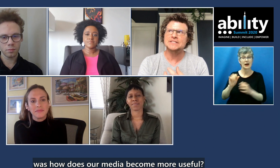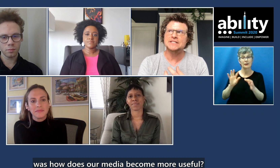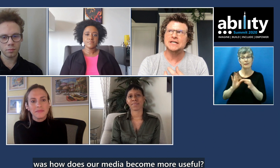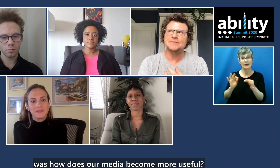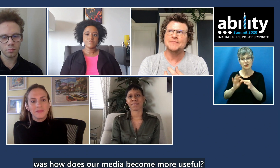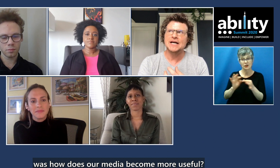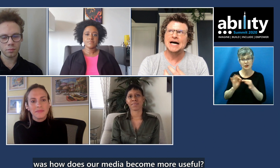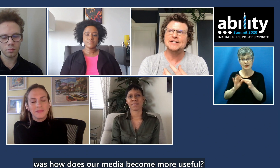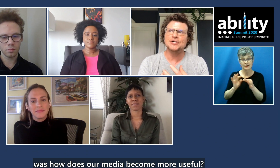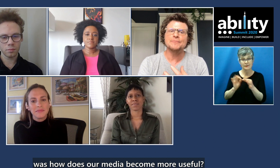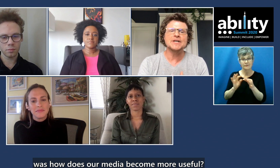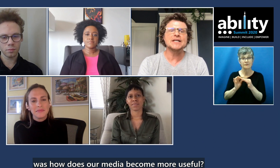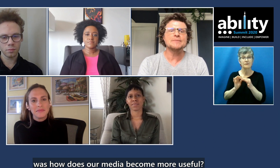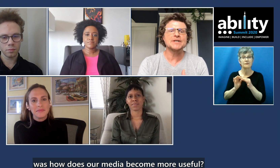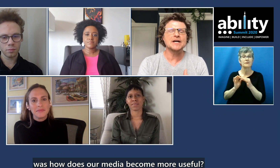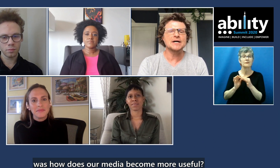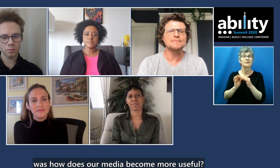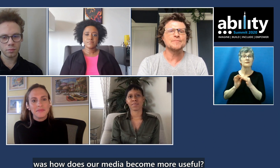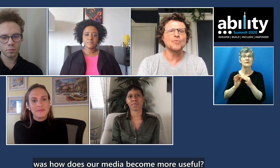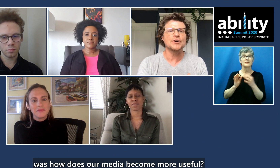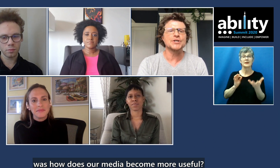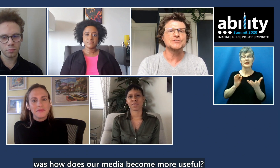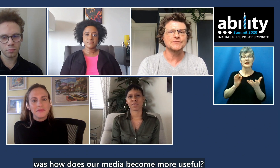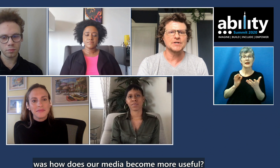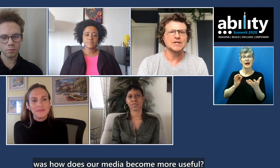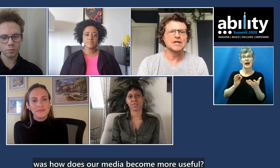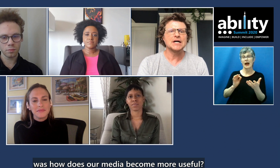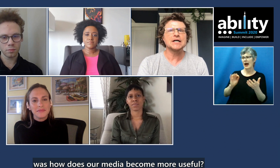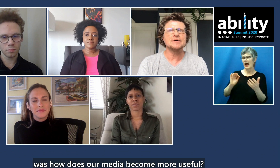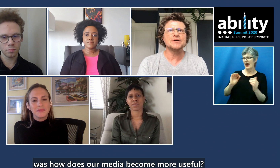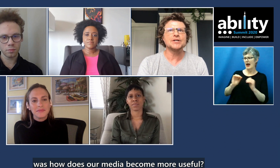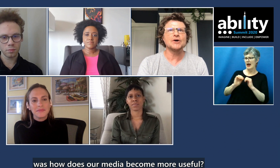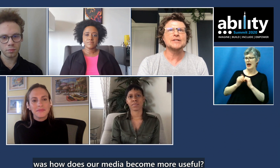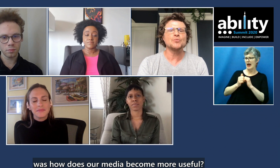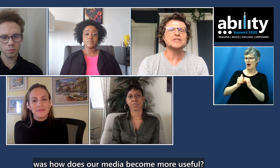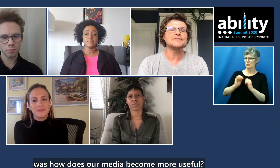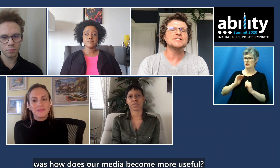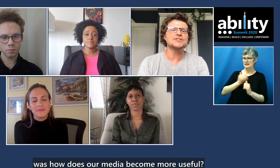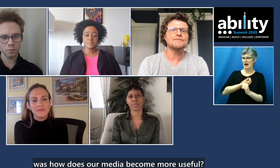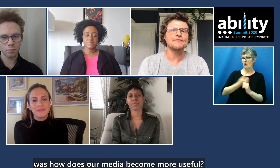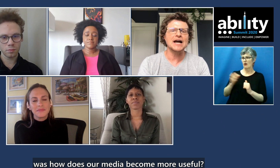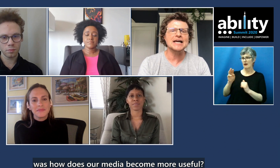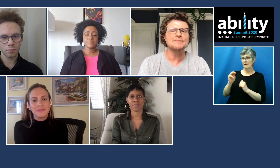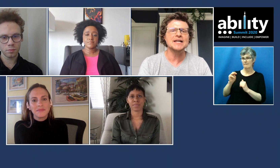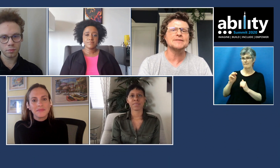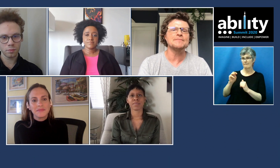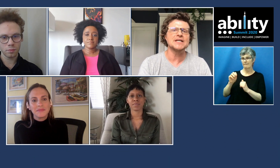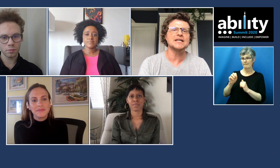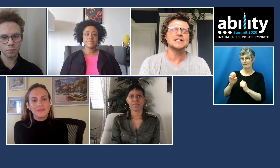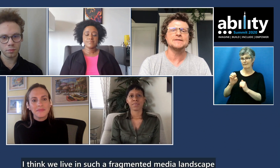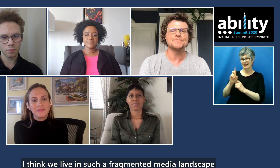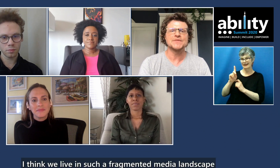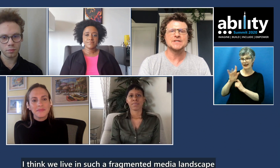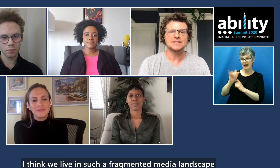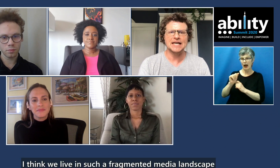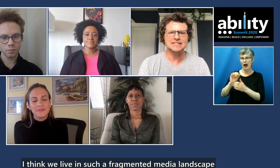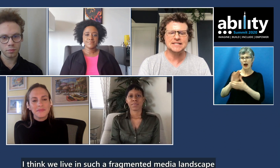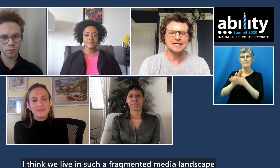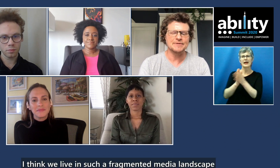how does our media become more useful? I think we lived in such a fragmented